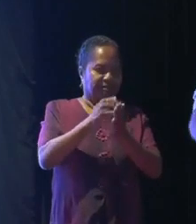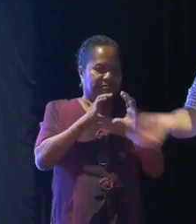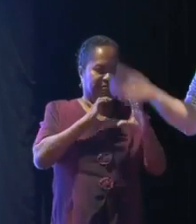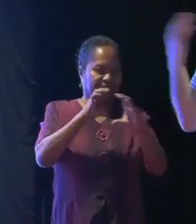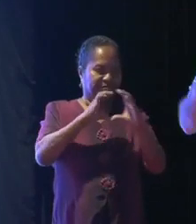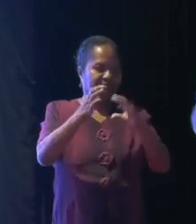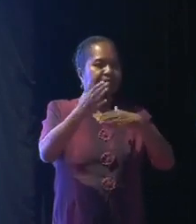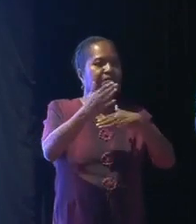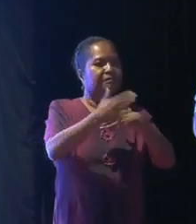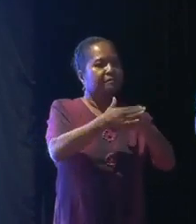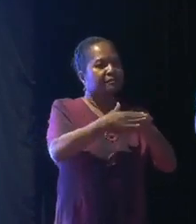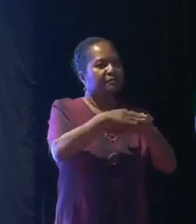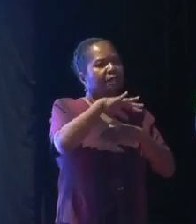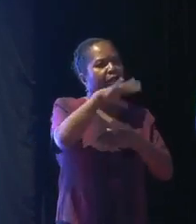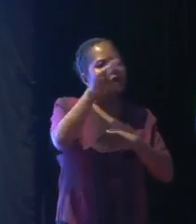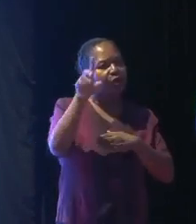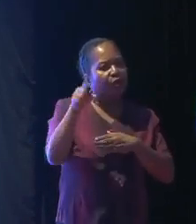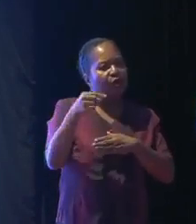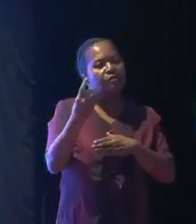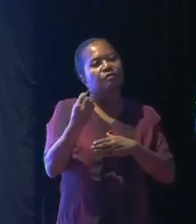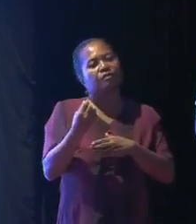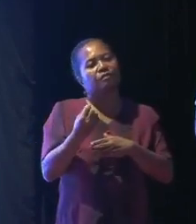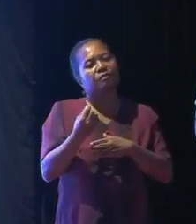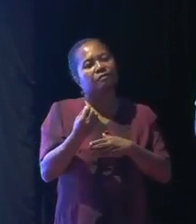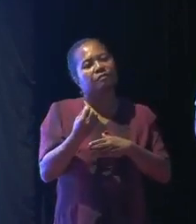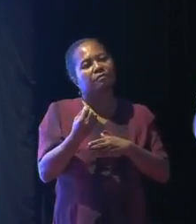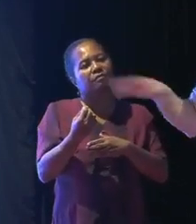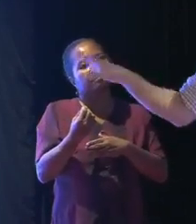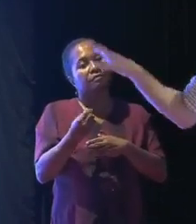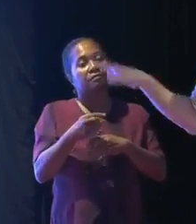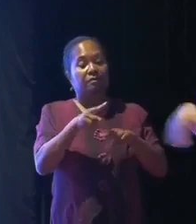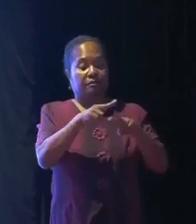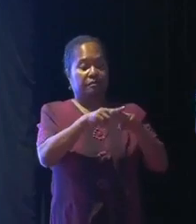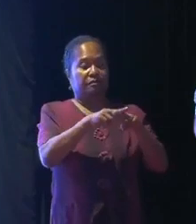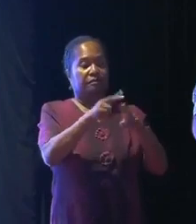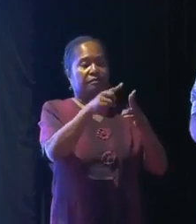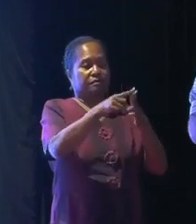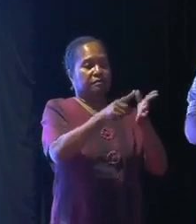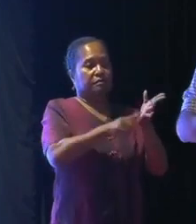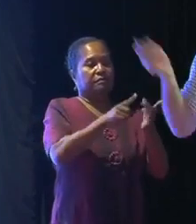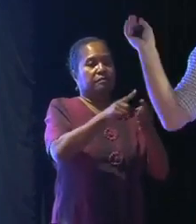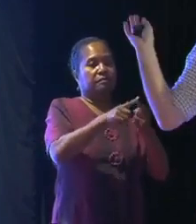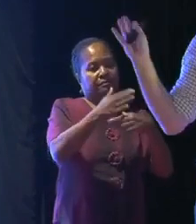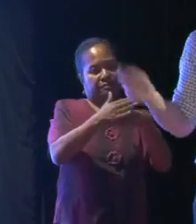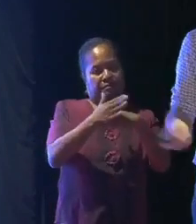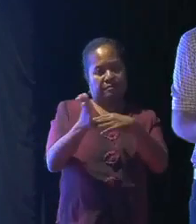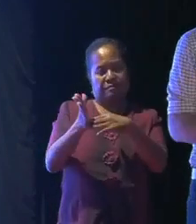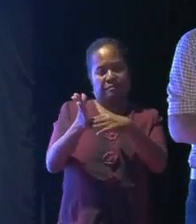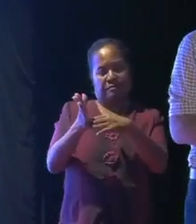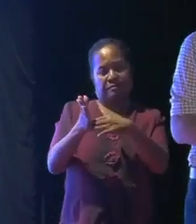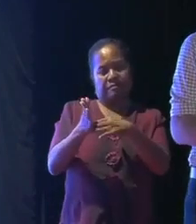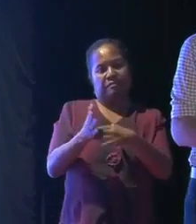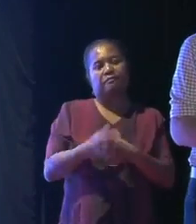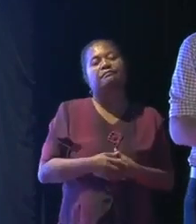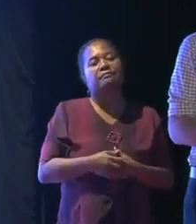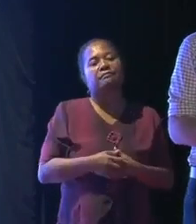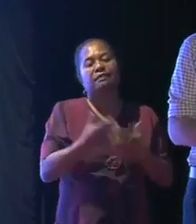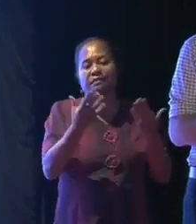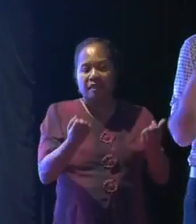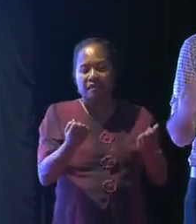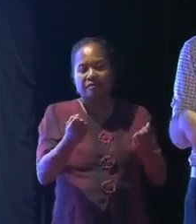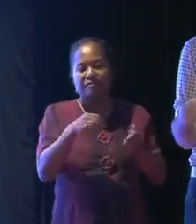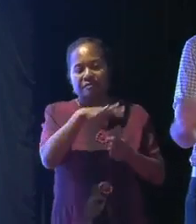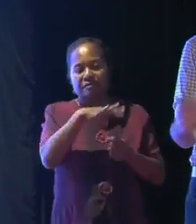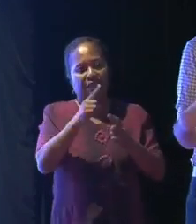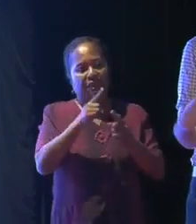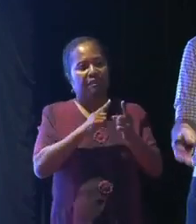information. And then all you have to do is resubmit that file within the lodgement, and it's super simple. Okay, you